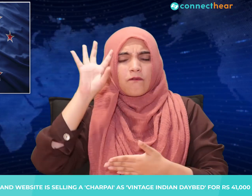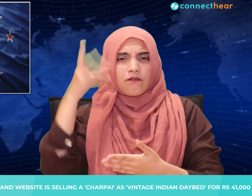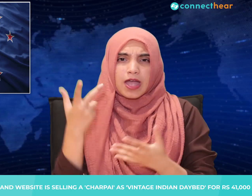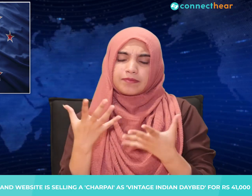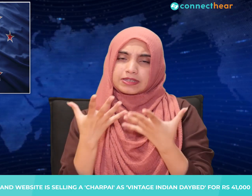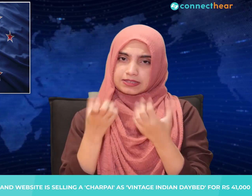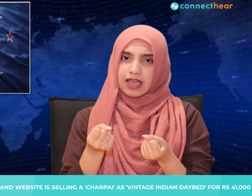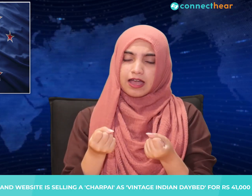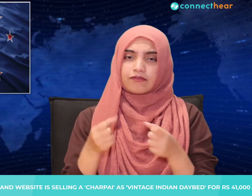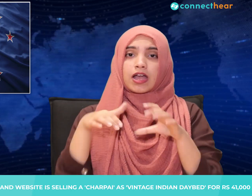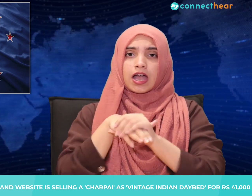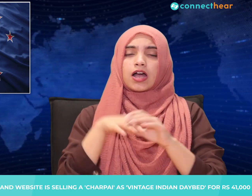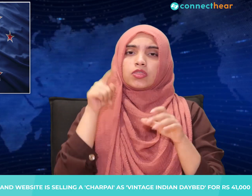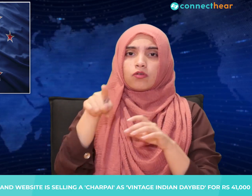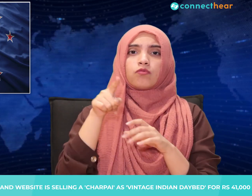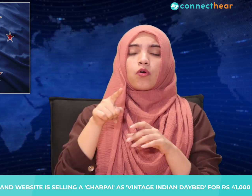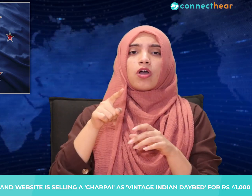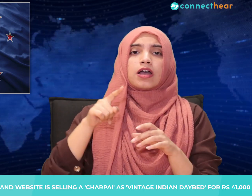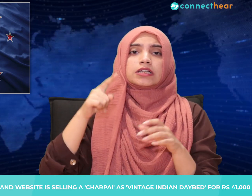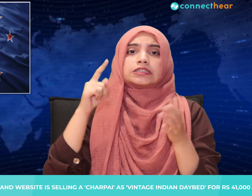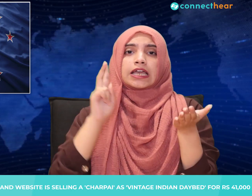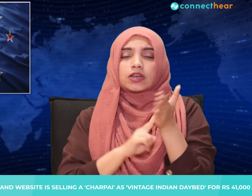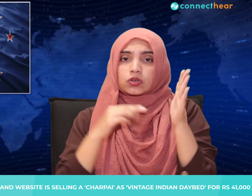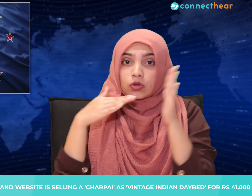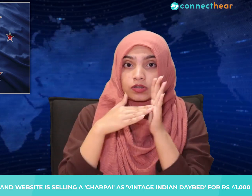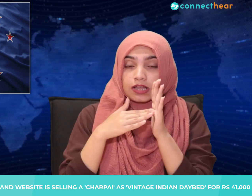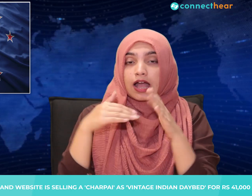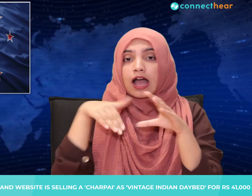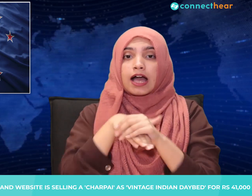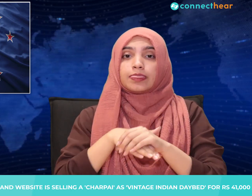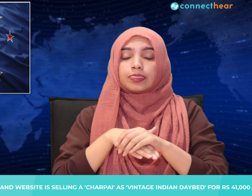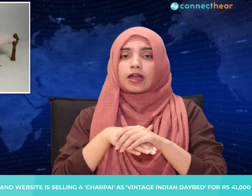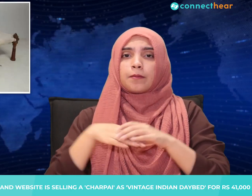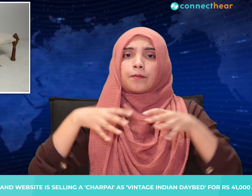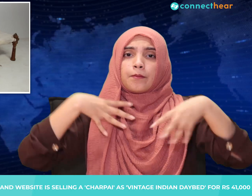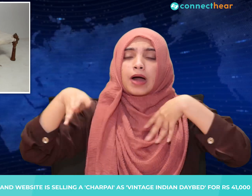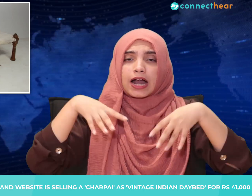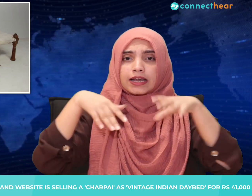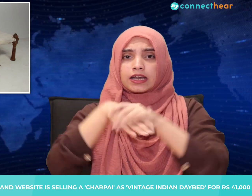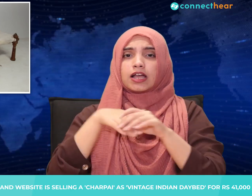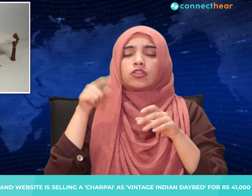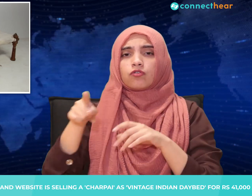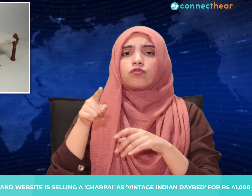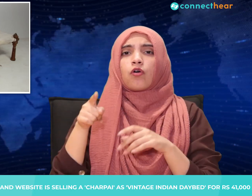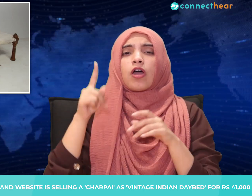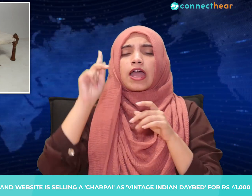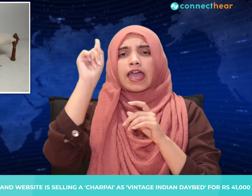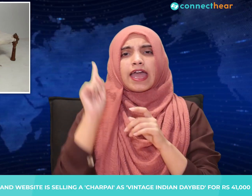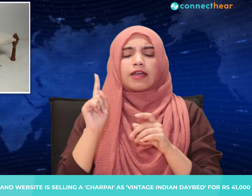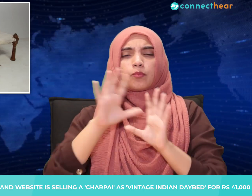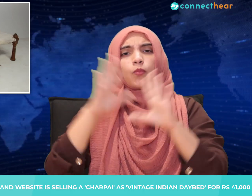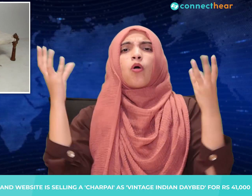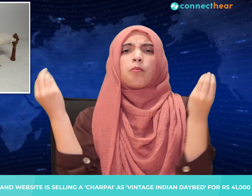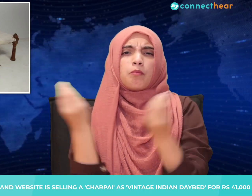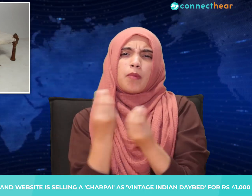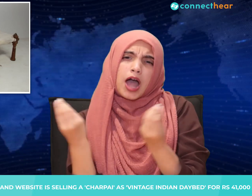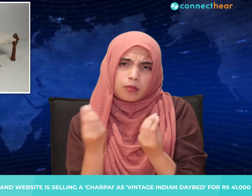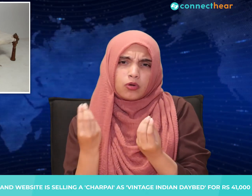common Indian household item, given the image of the item a spin, and marked up the price.